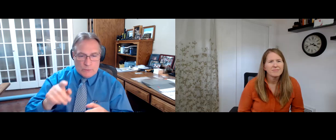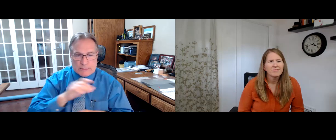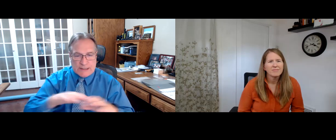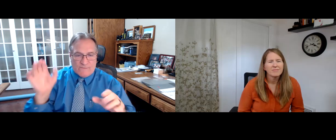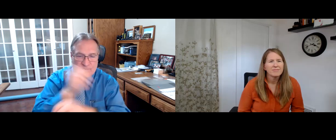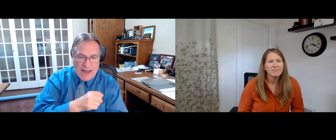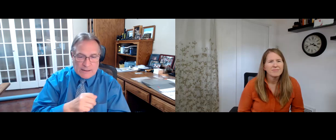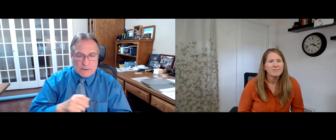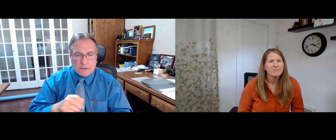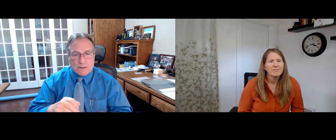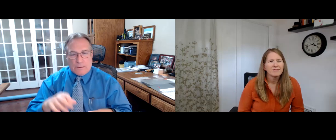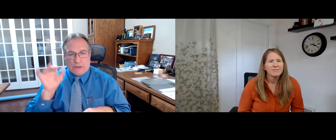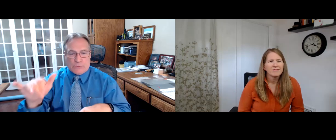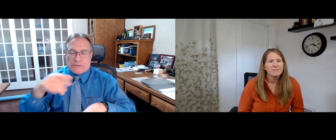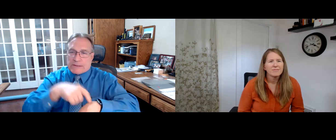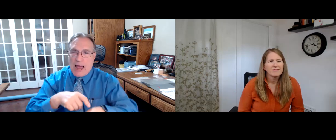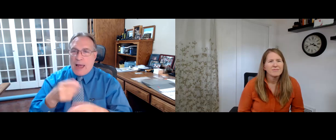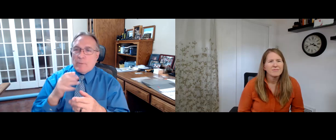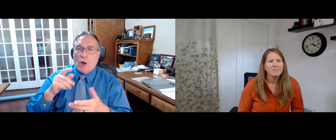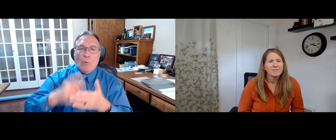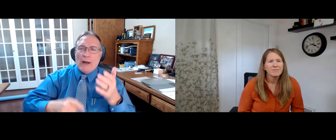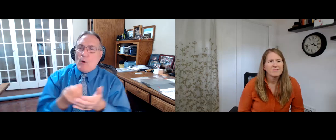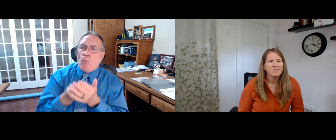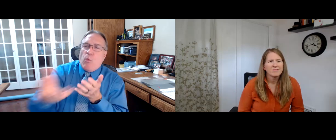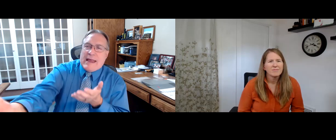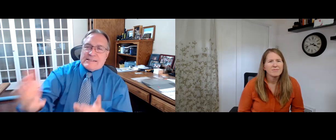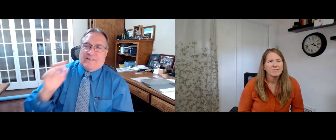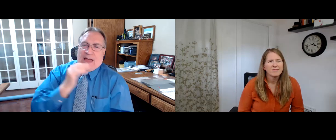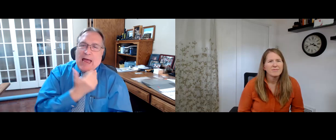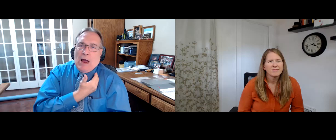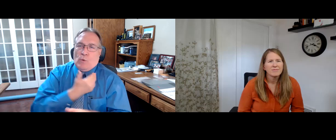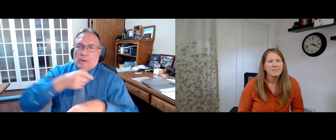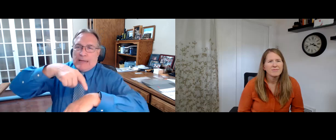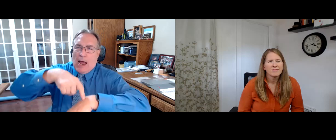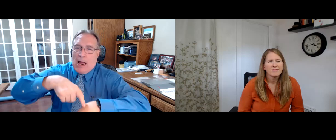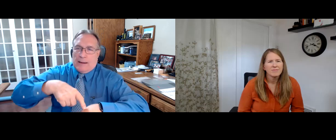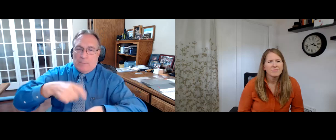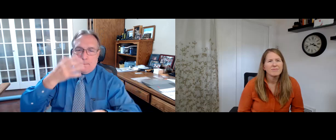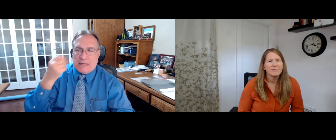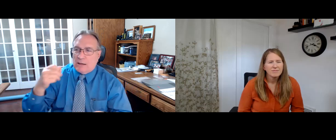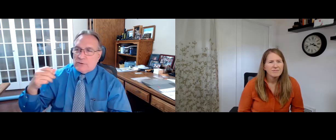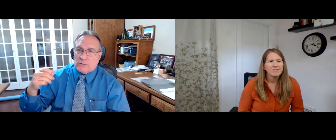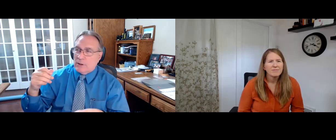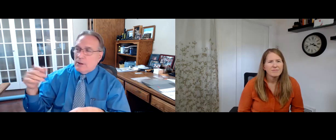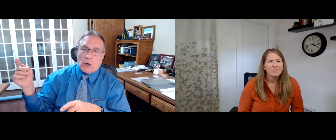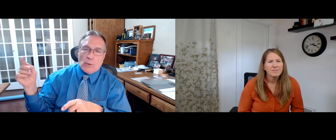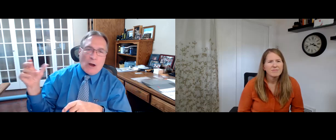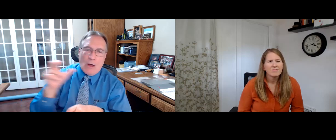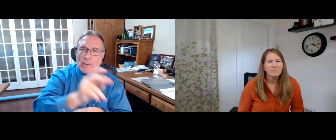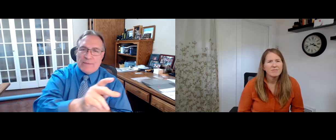You didn't fight. This was the time. What a waste of our time, because going all the way